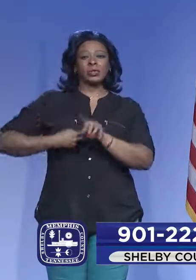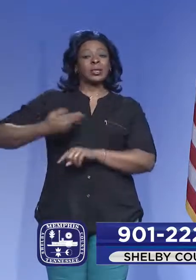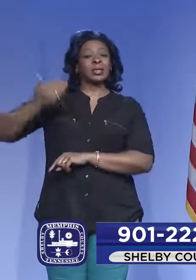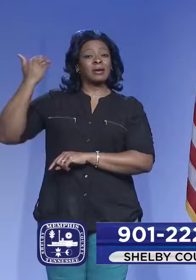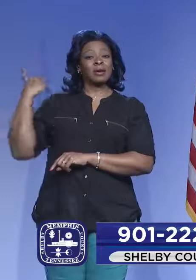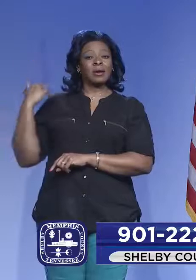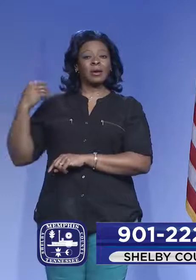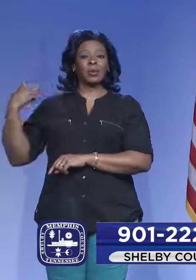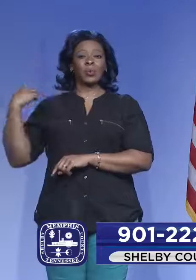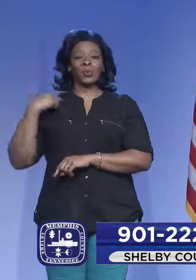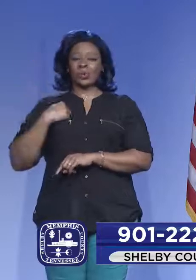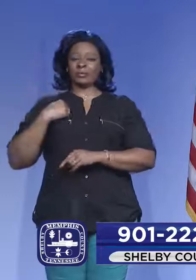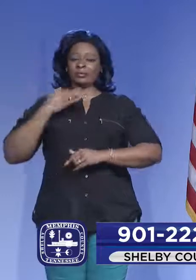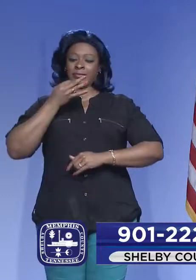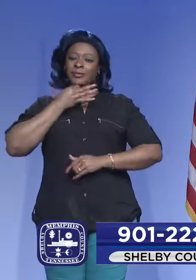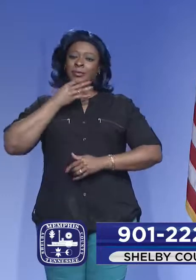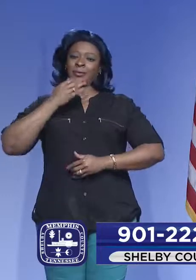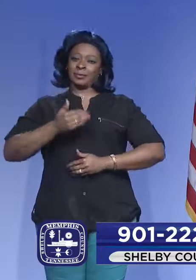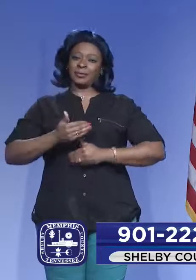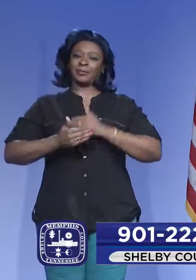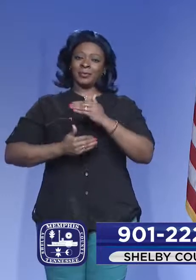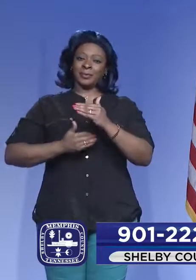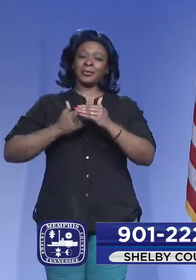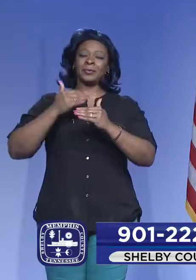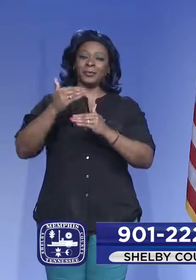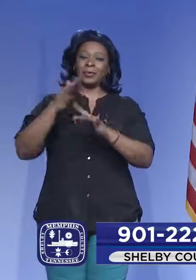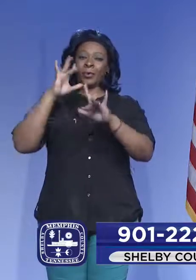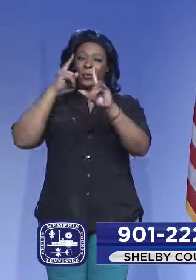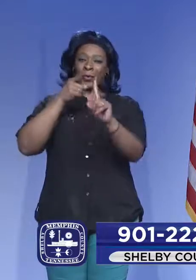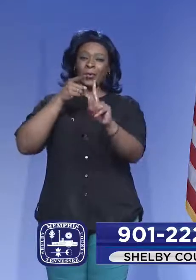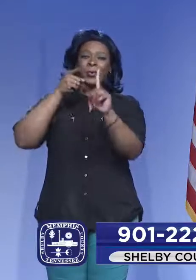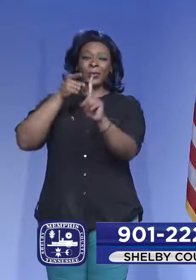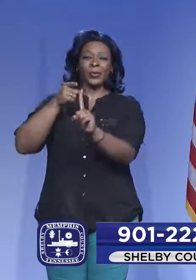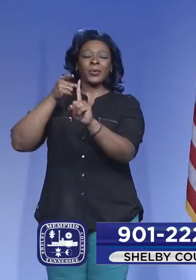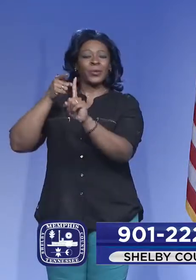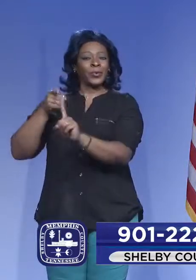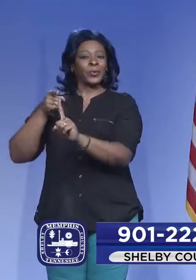that we were headed this direction, that we were headed towards